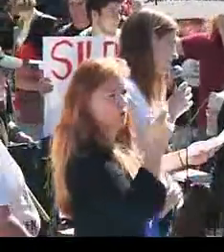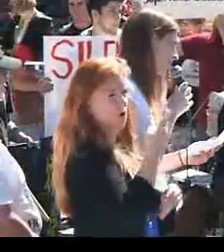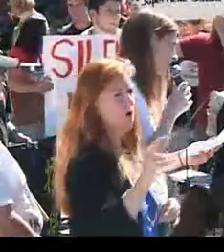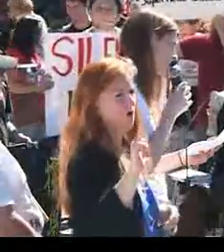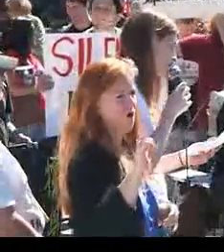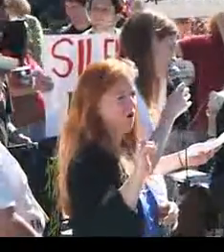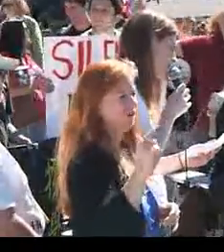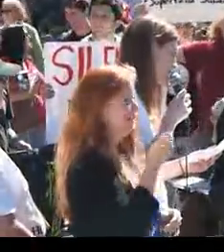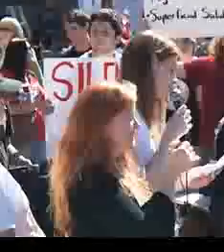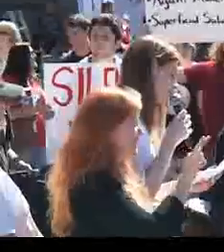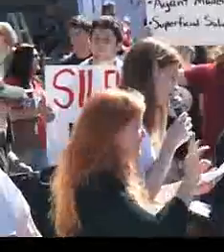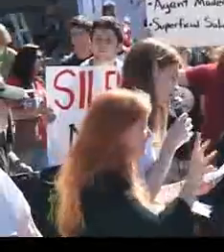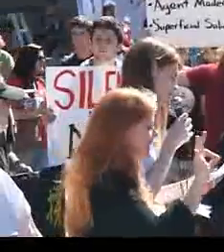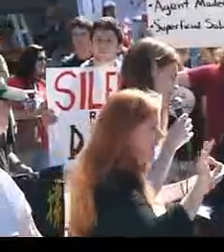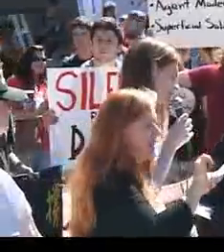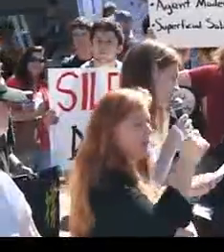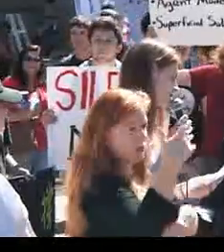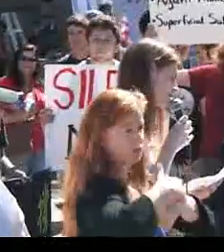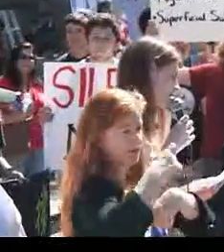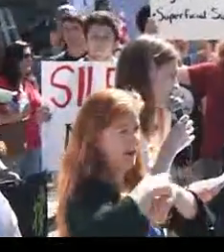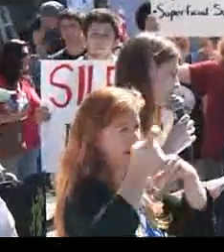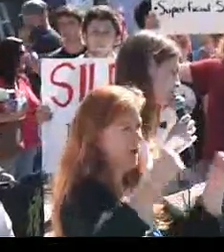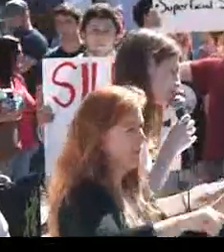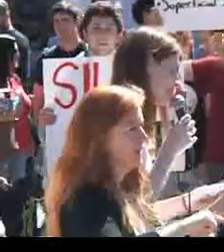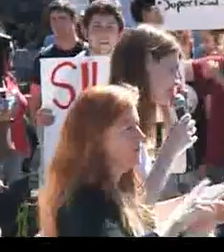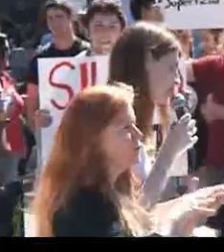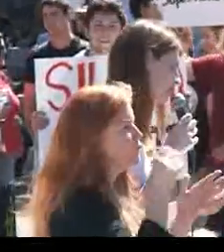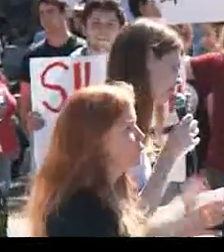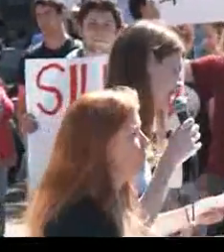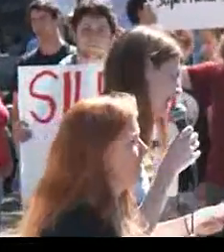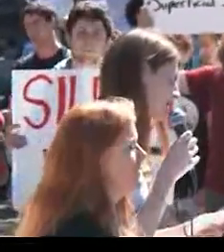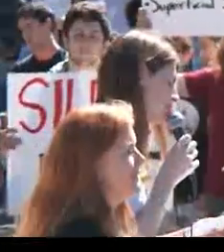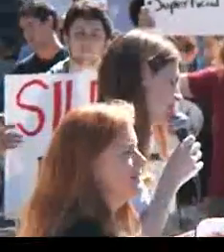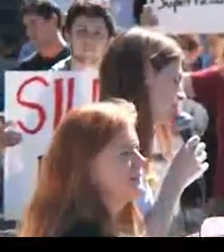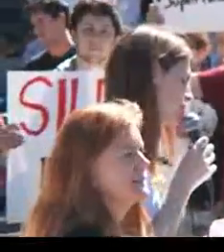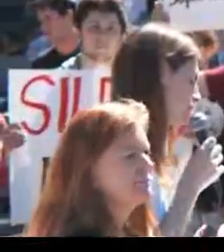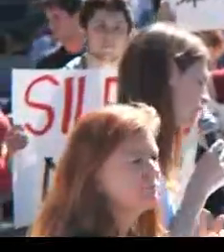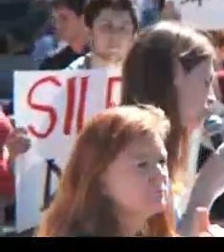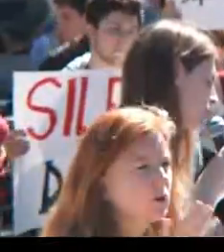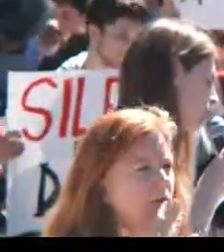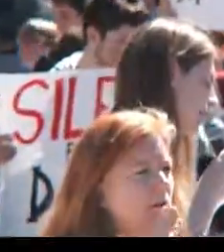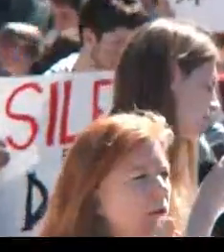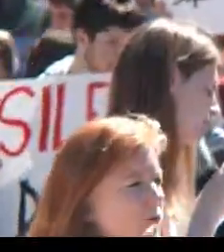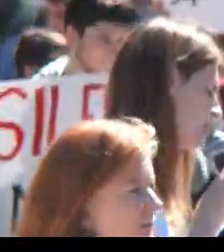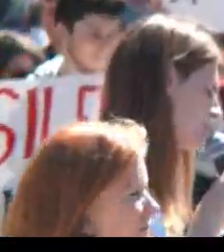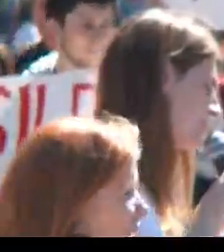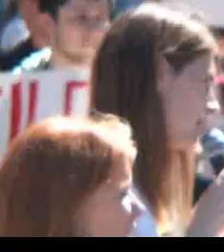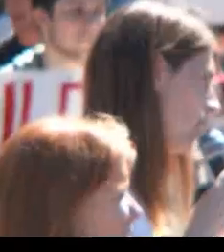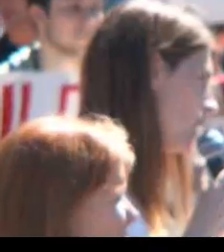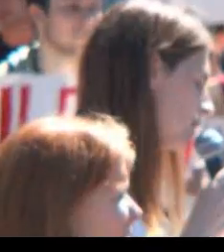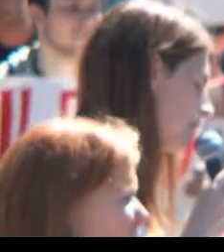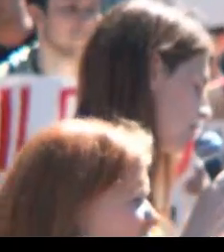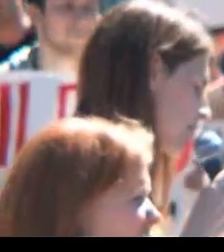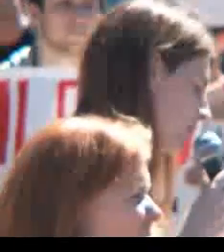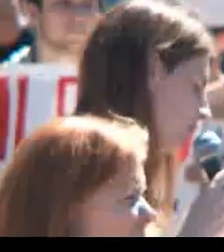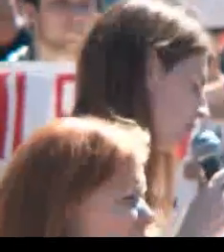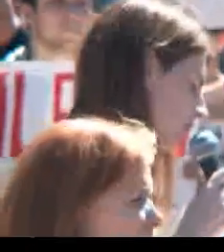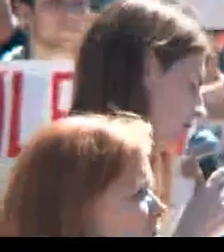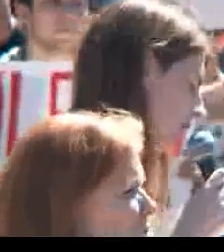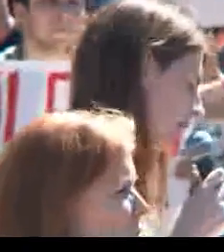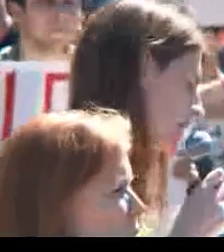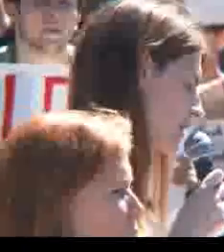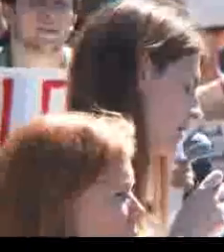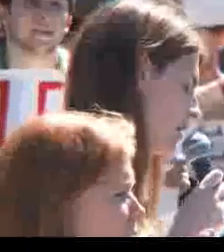1969 was another such time. Students of color were facing routinized, structural white supremacy at all levels of